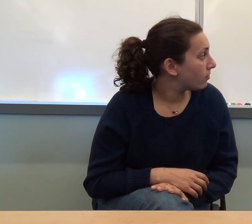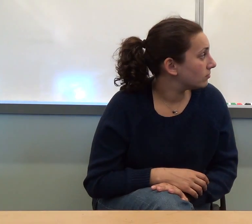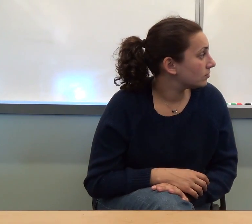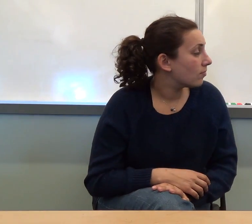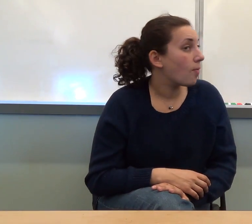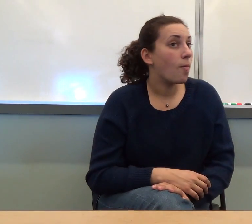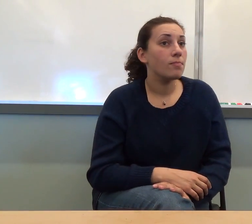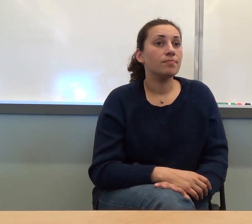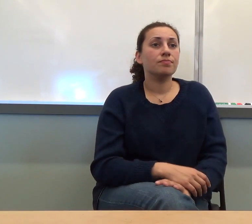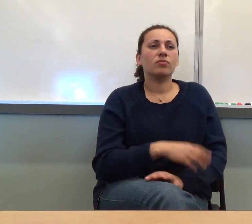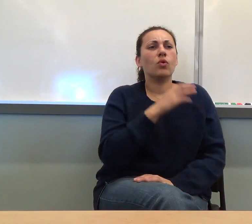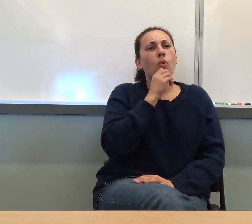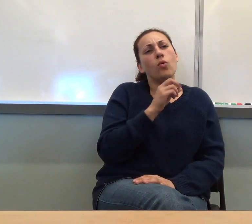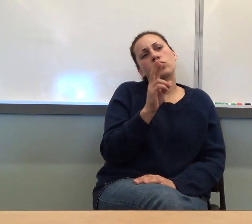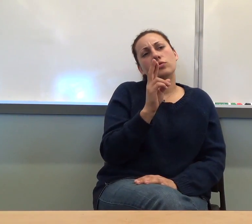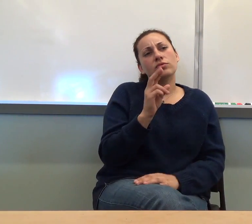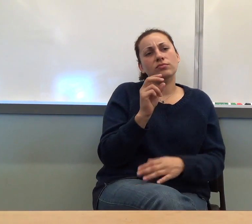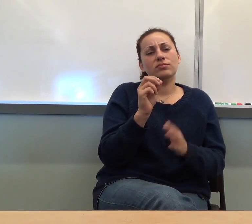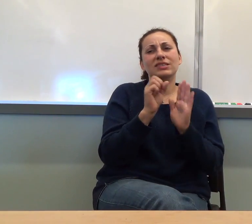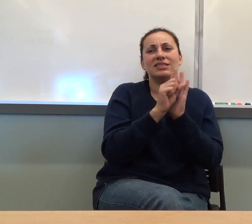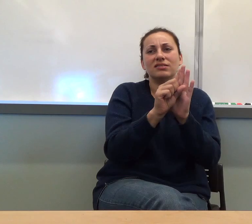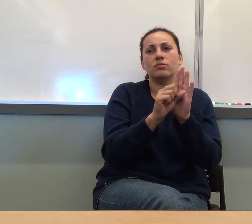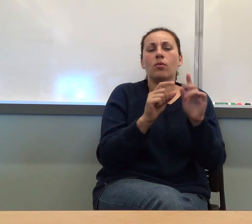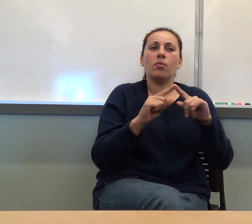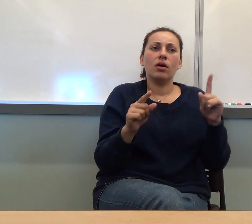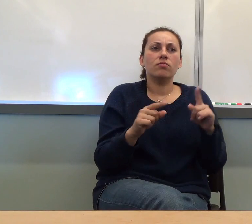That's an older notation, but it is a very popular one.